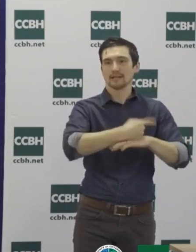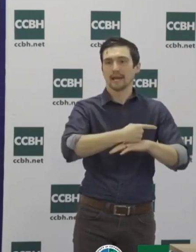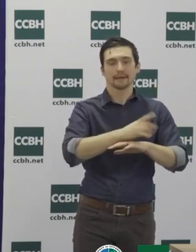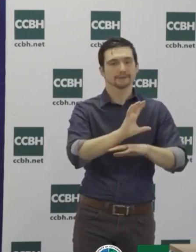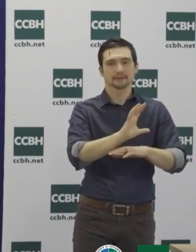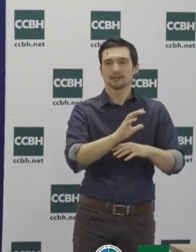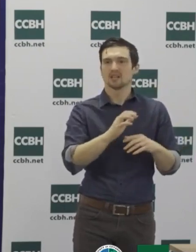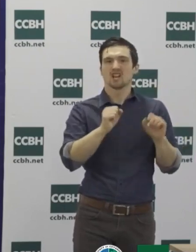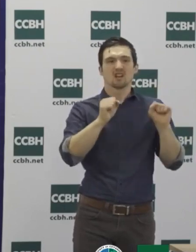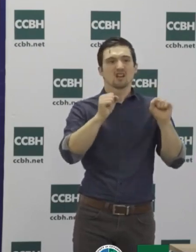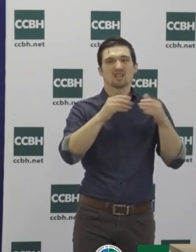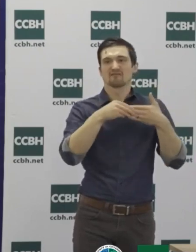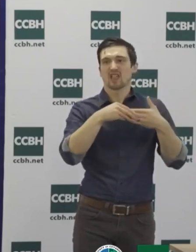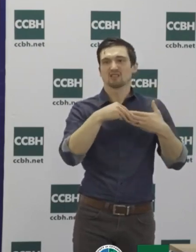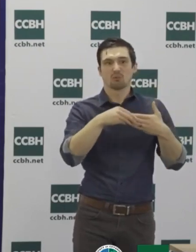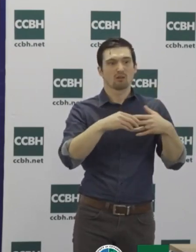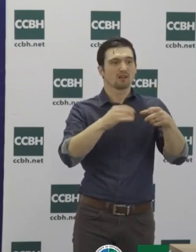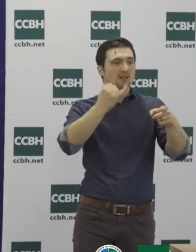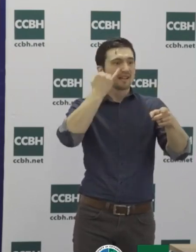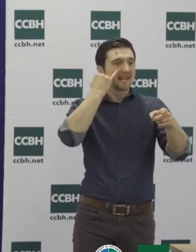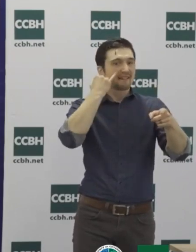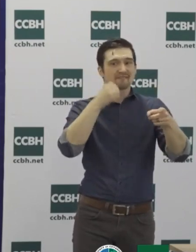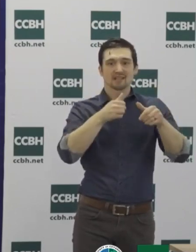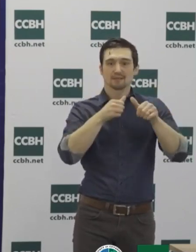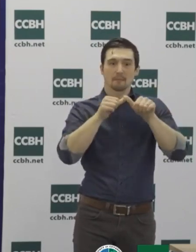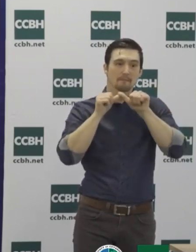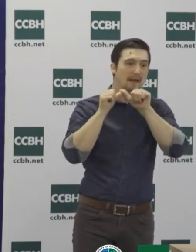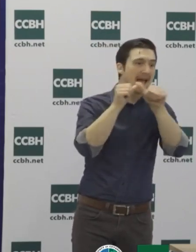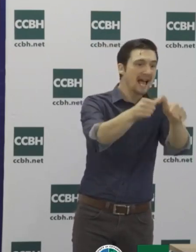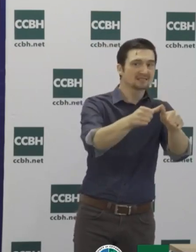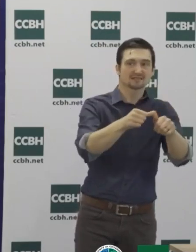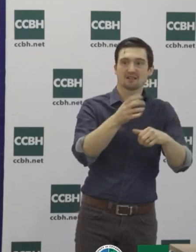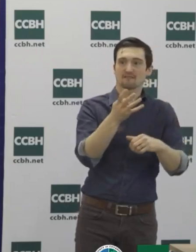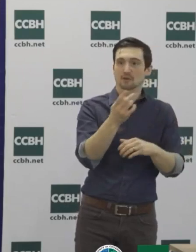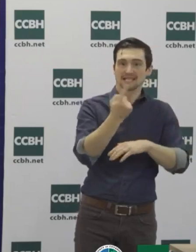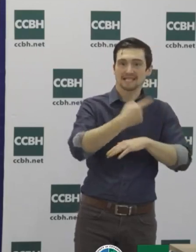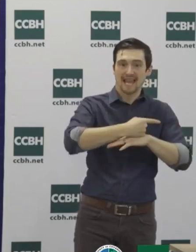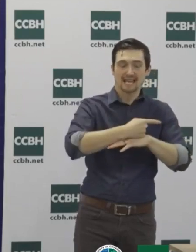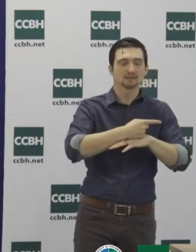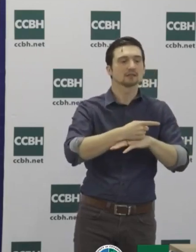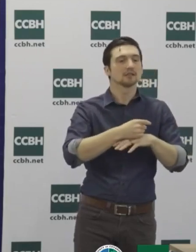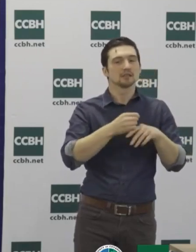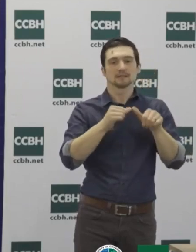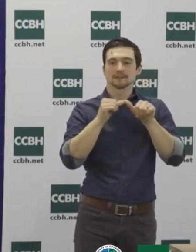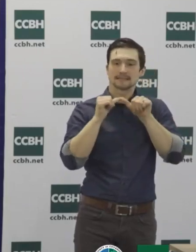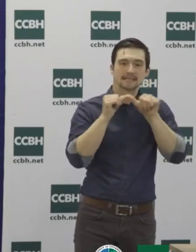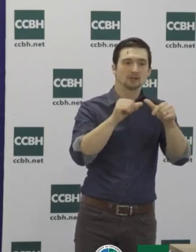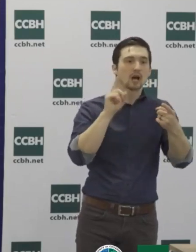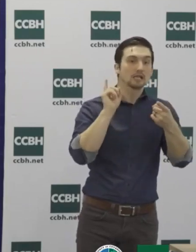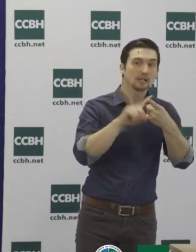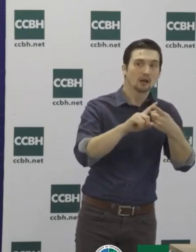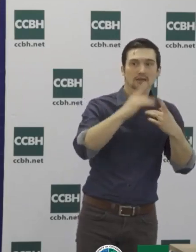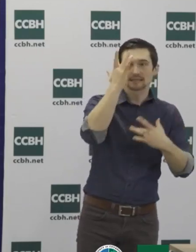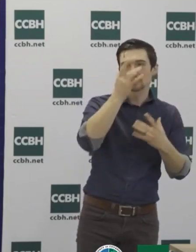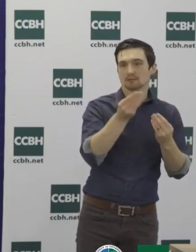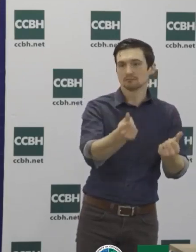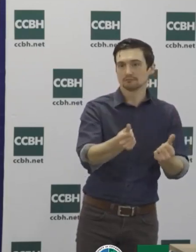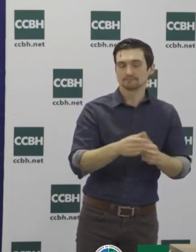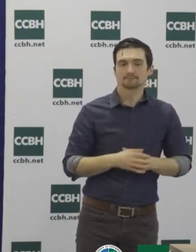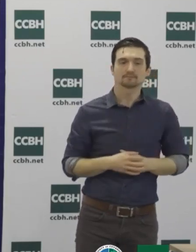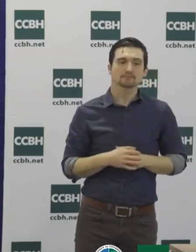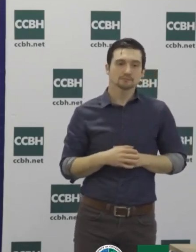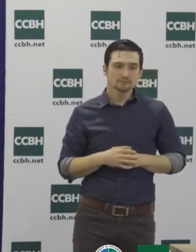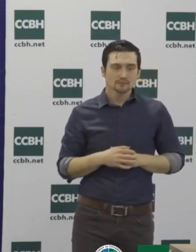that recovery criteria that we follow from the Centers for Disease Control and Prevention. I think